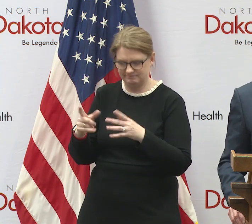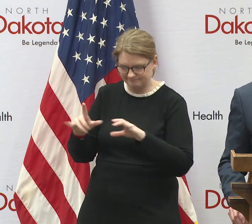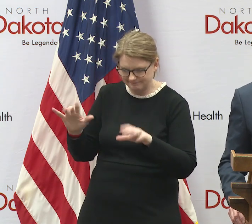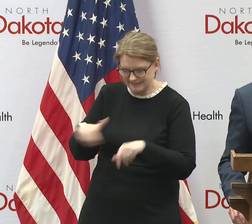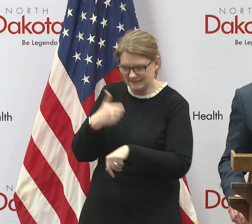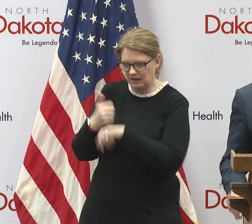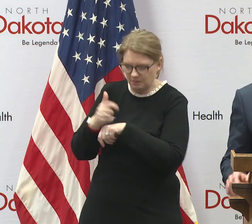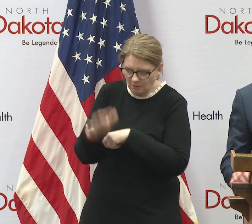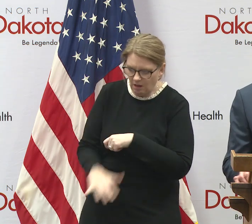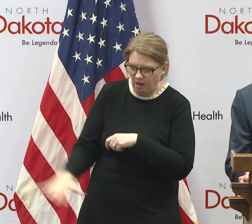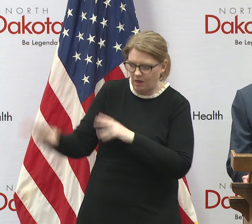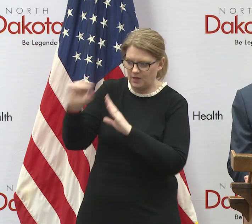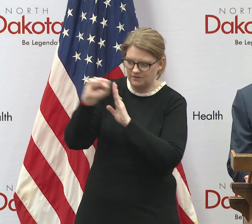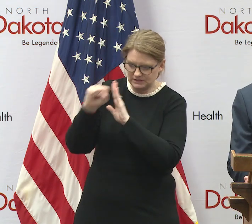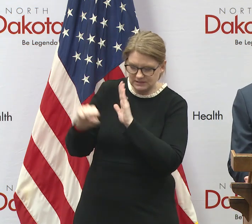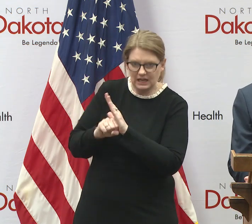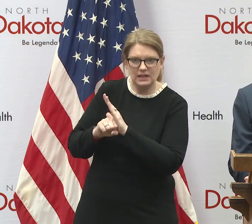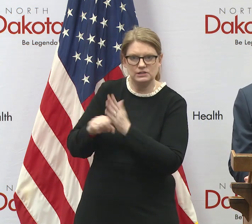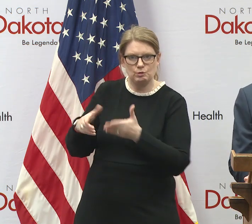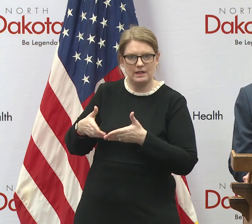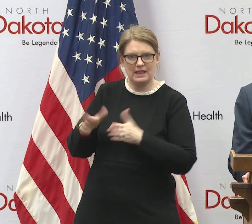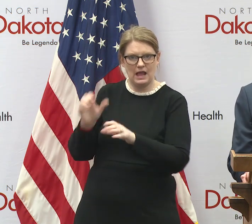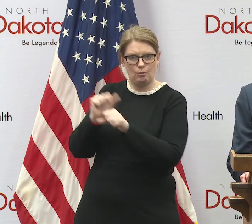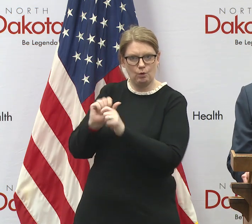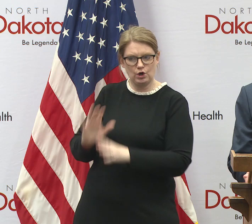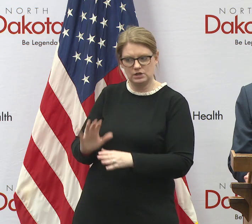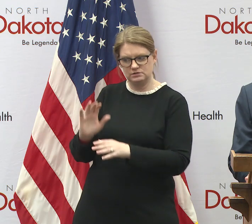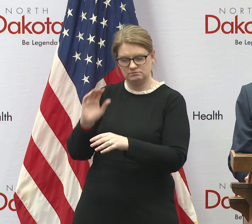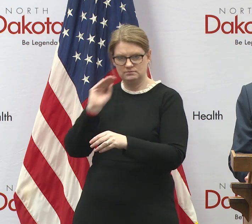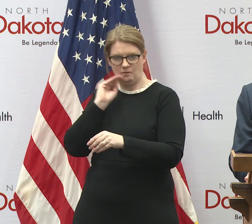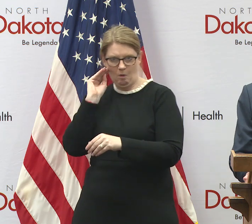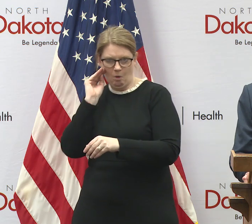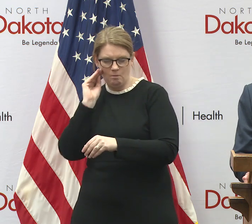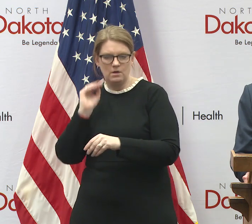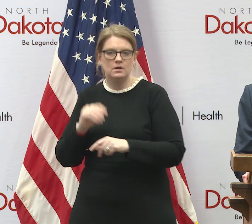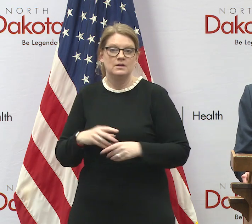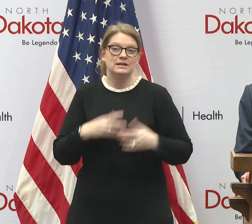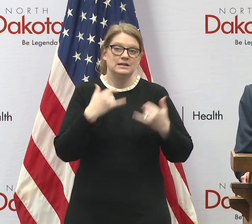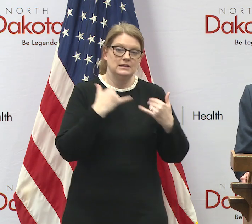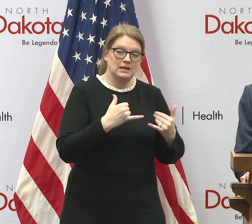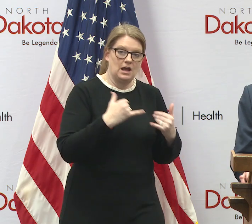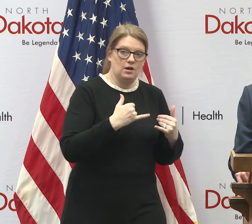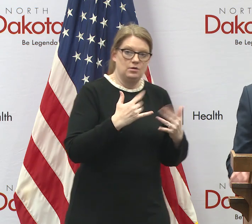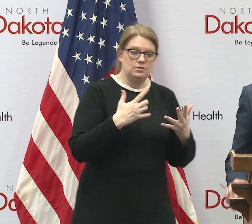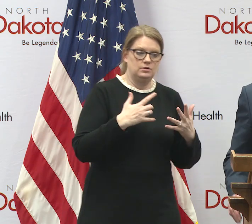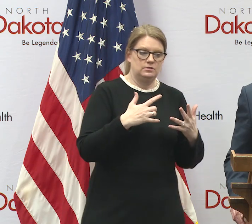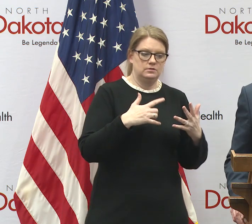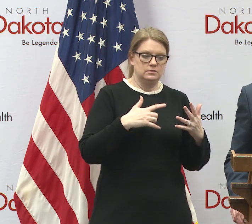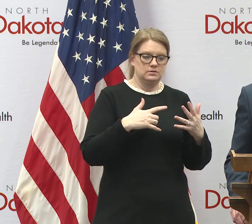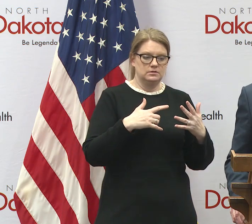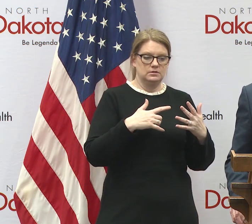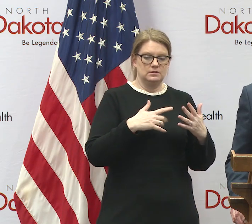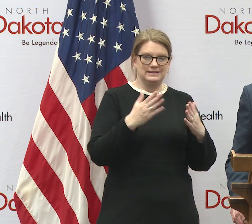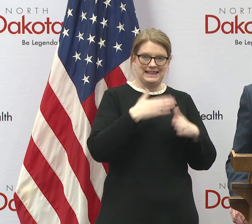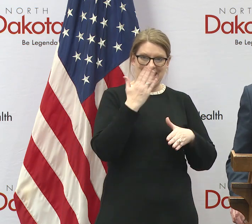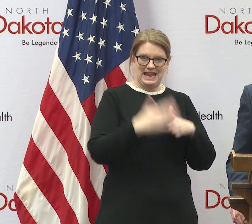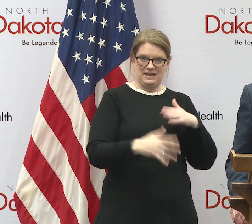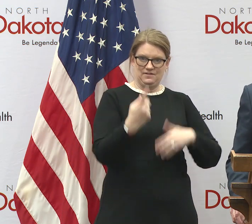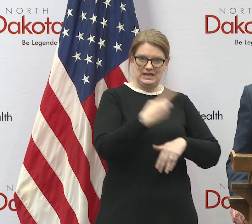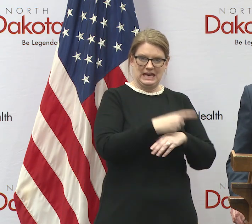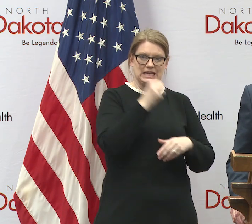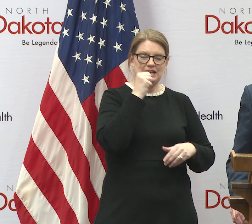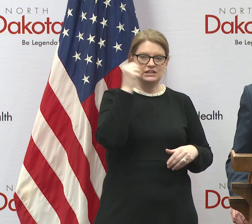state to allow workers to work from home. But now through the end of day